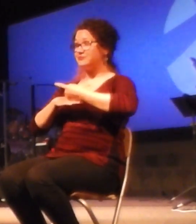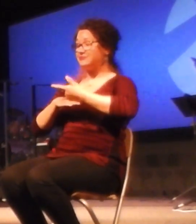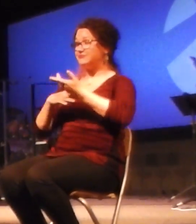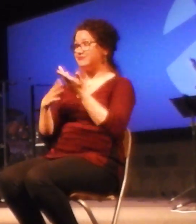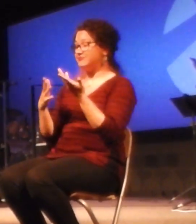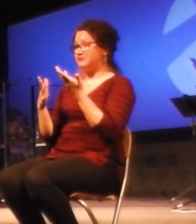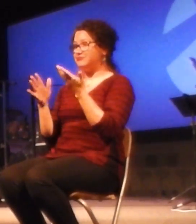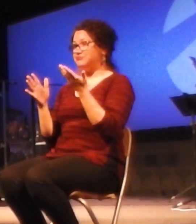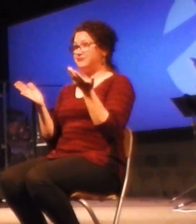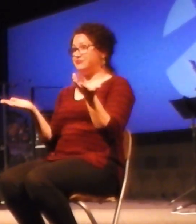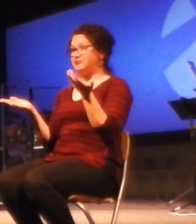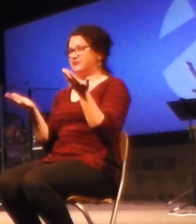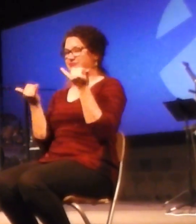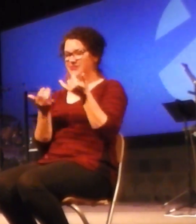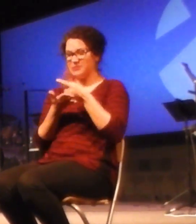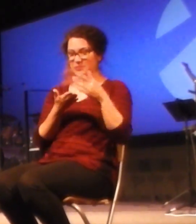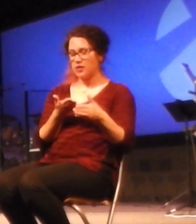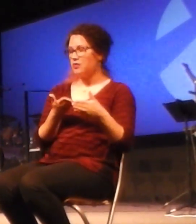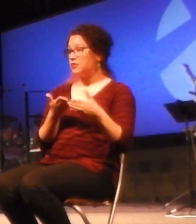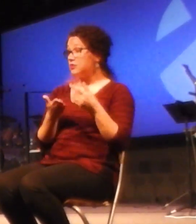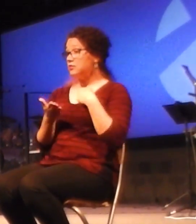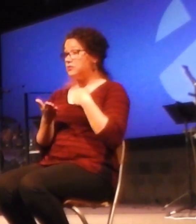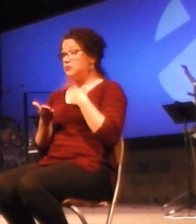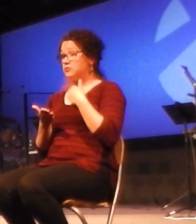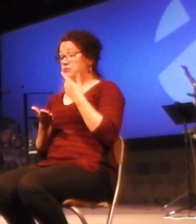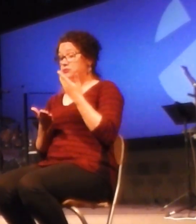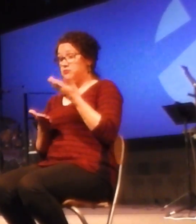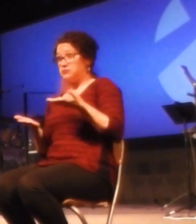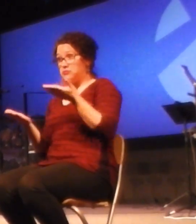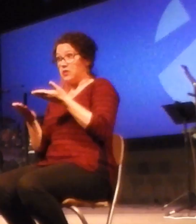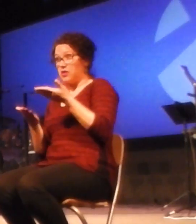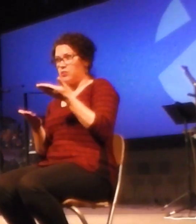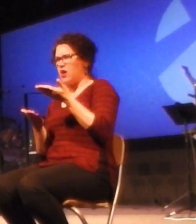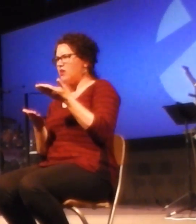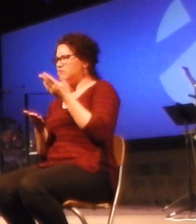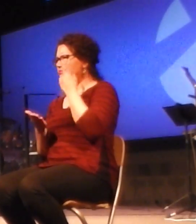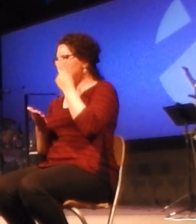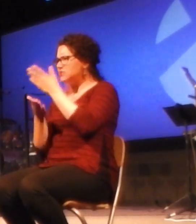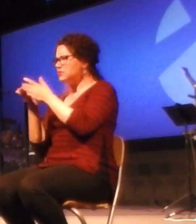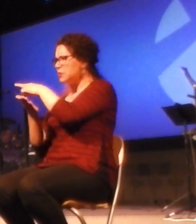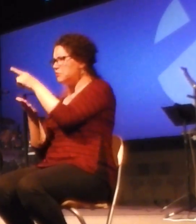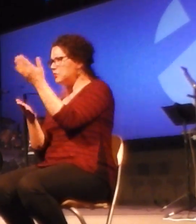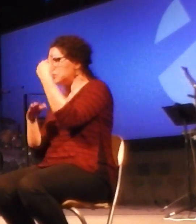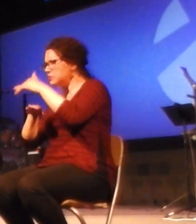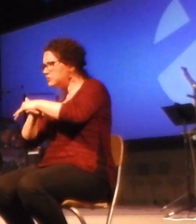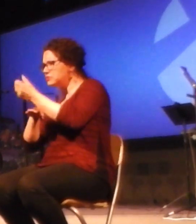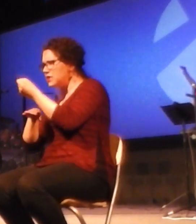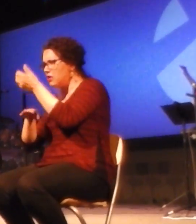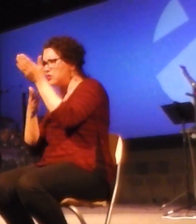And just this weekend, I was here on telling people last night in the Saturday service